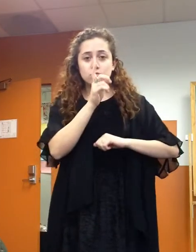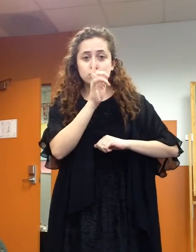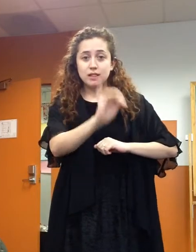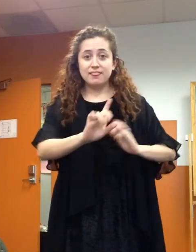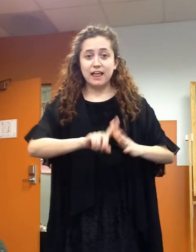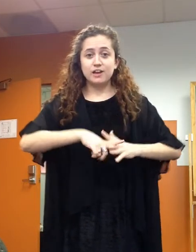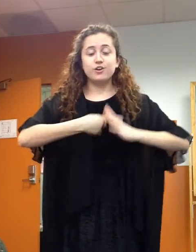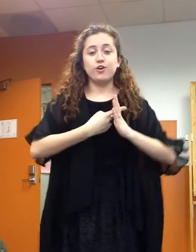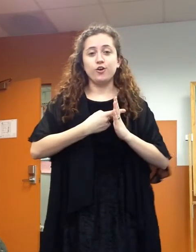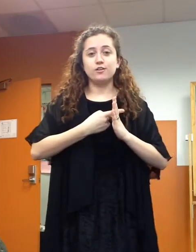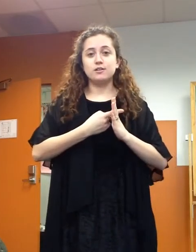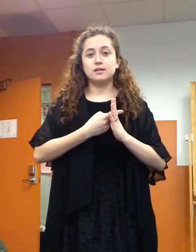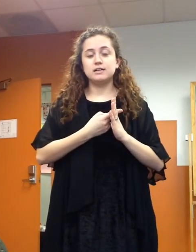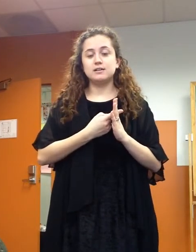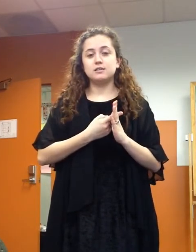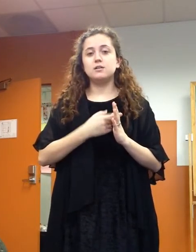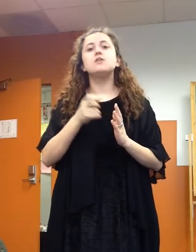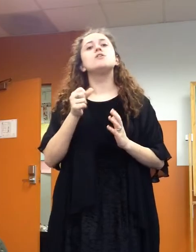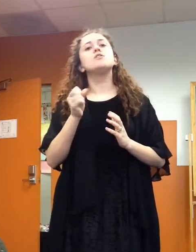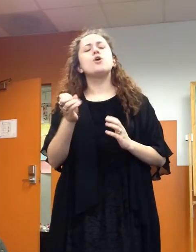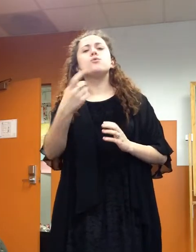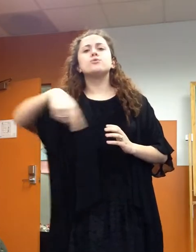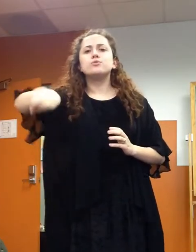you to understand how I'll approach this course.